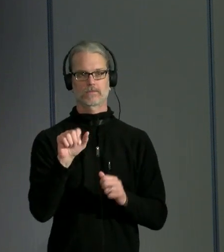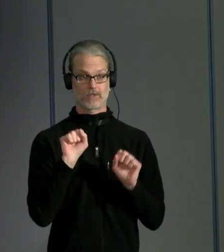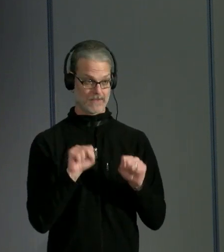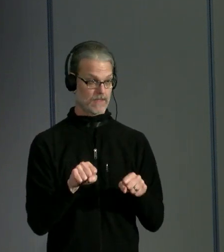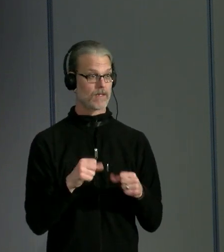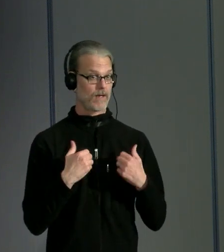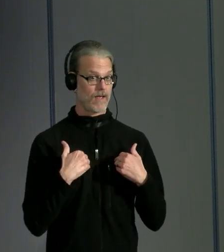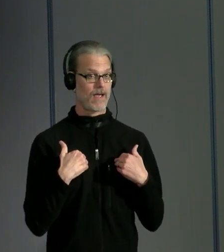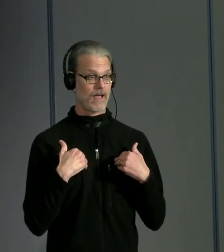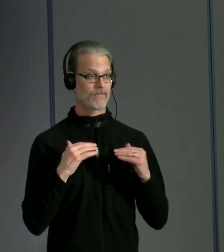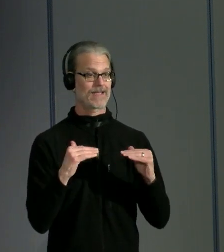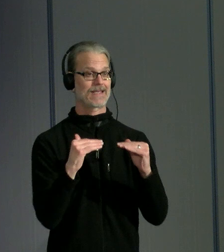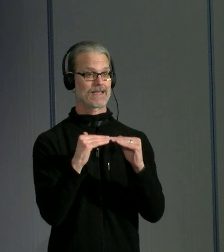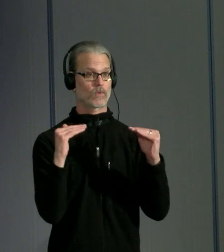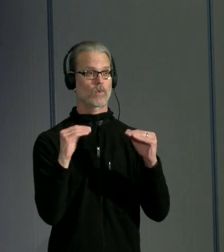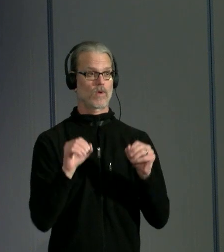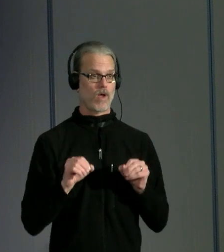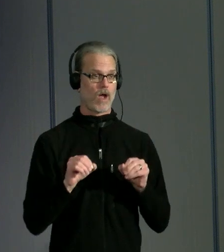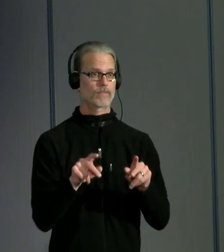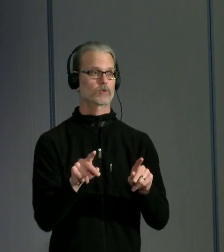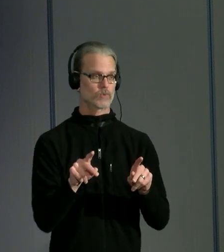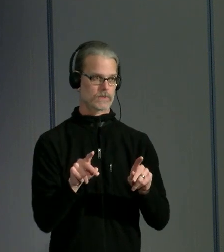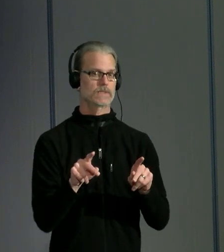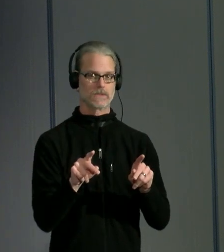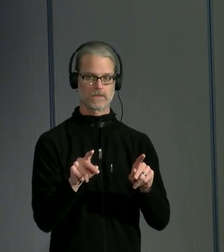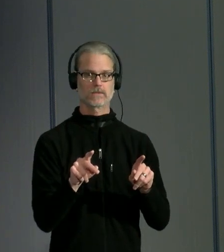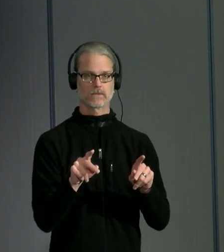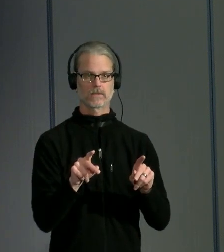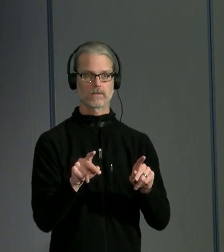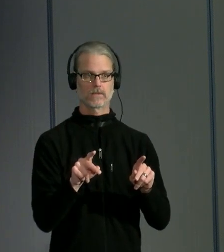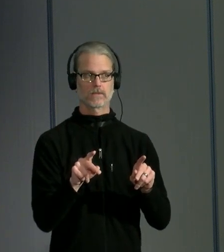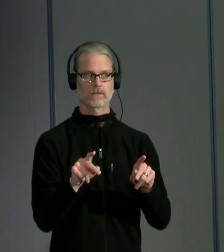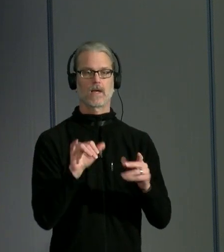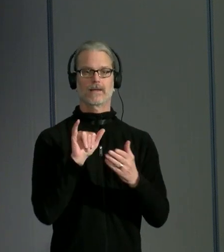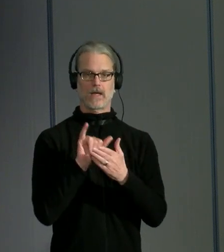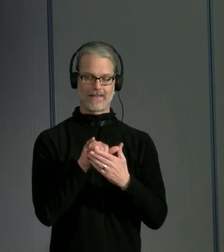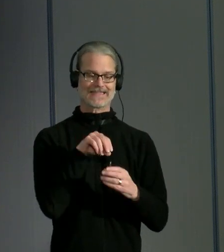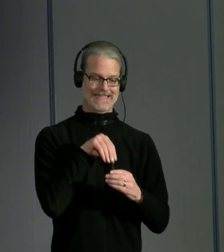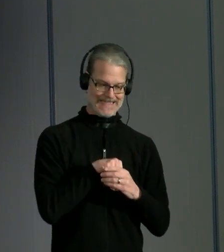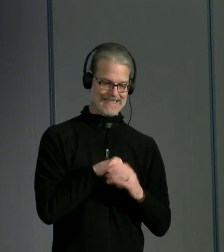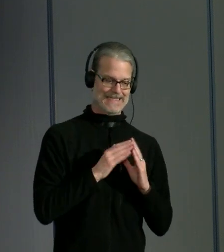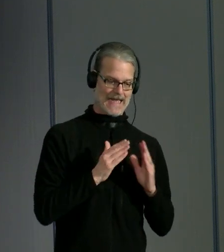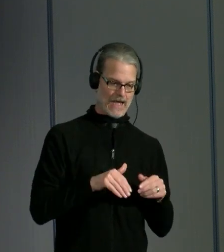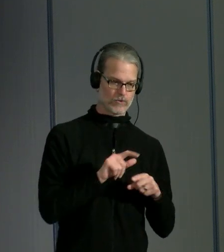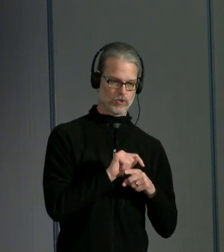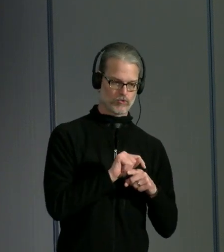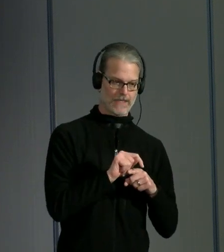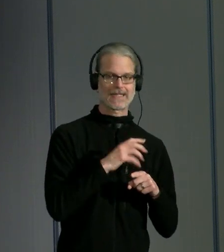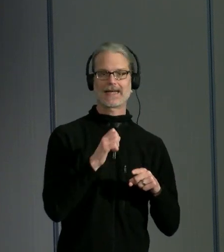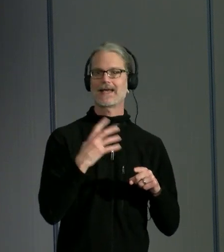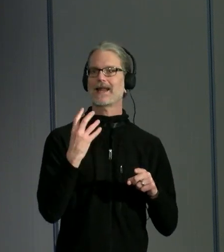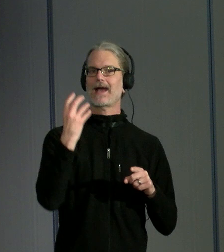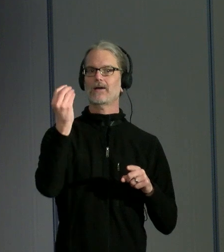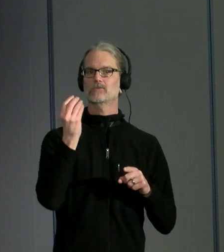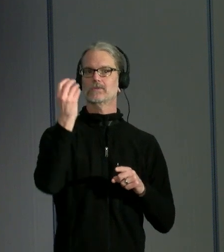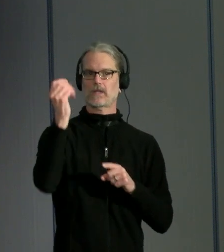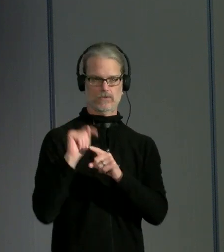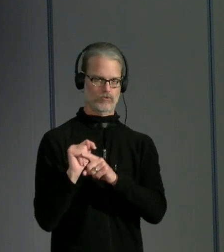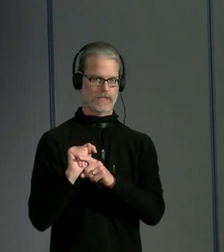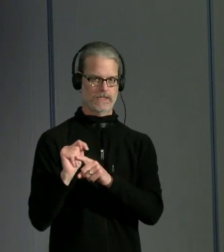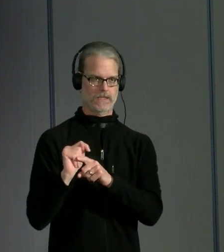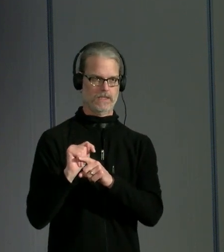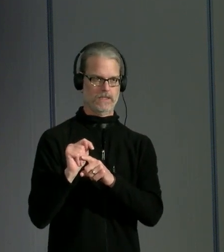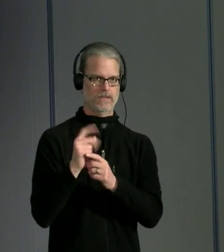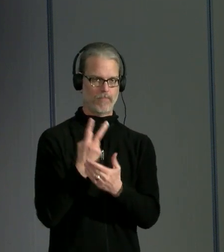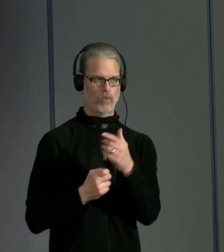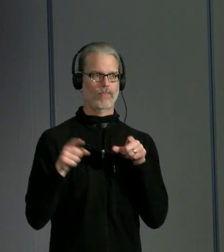ensure equal opportunity. That extends to both in-house training and outside entity training. And it doesn't